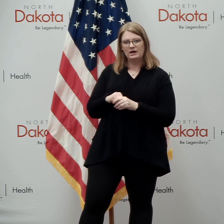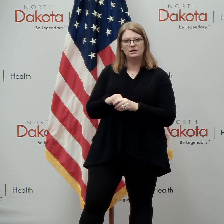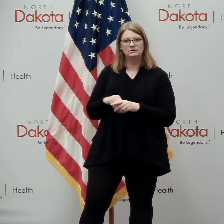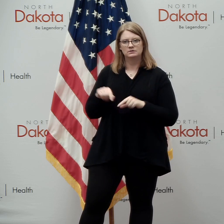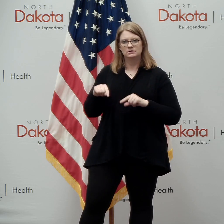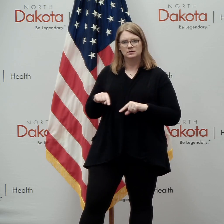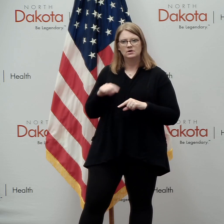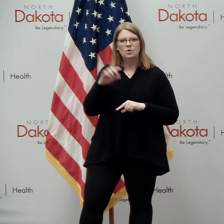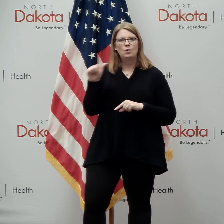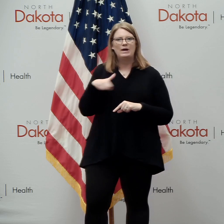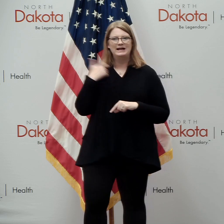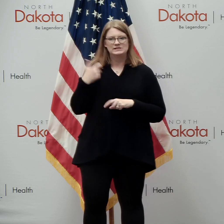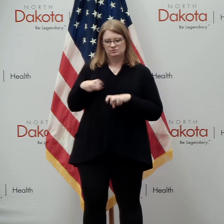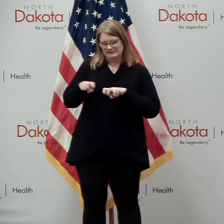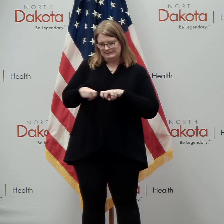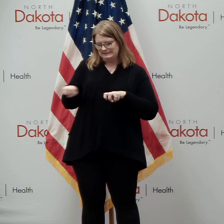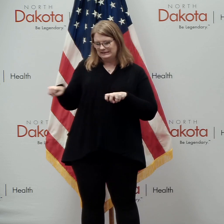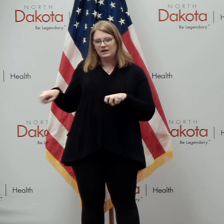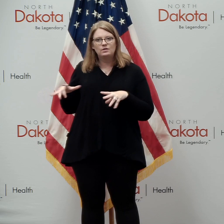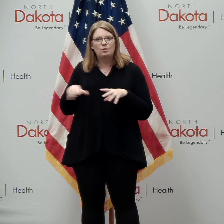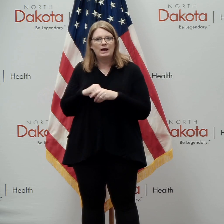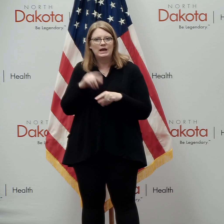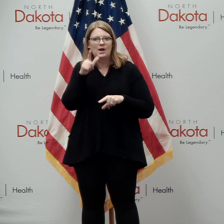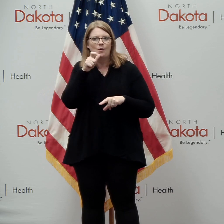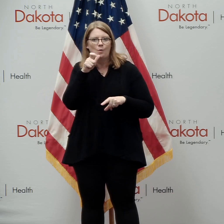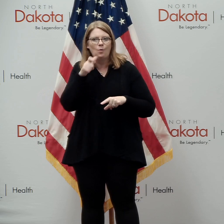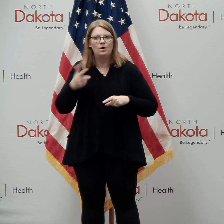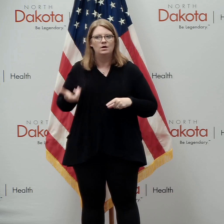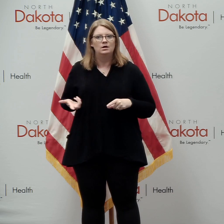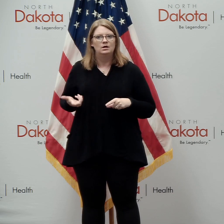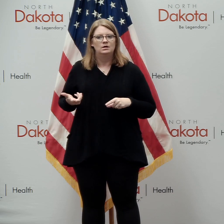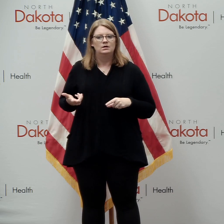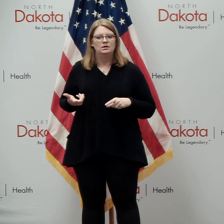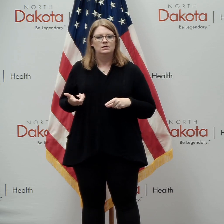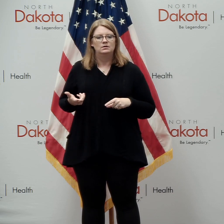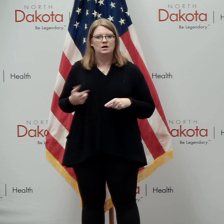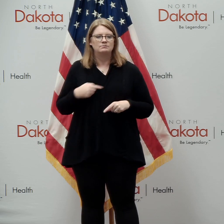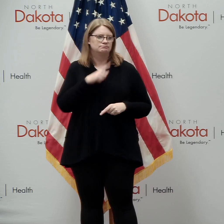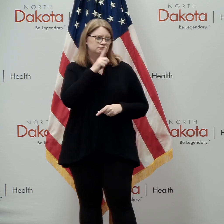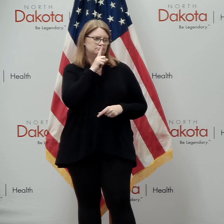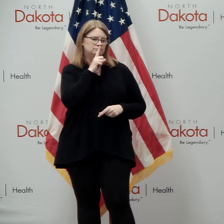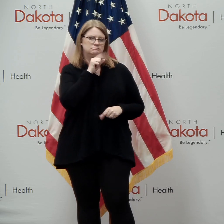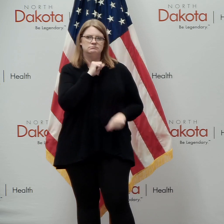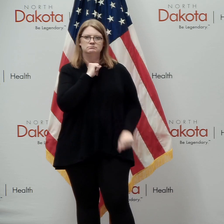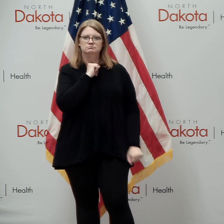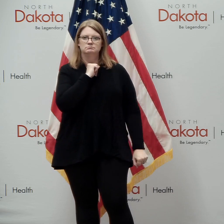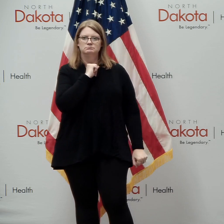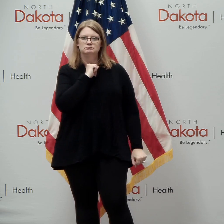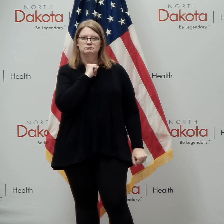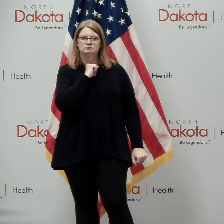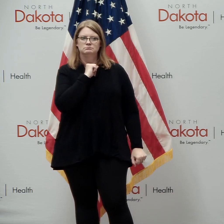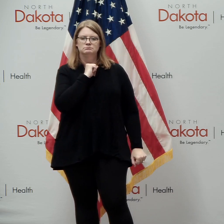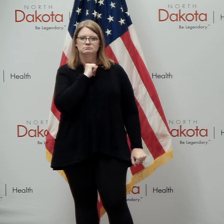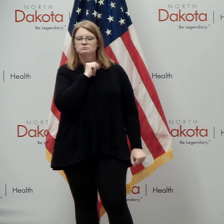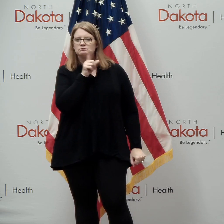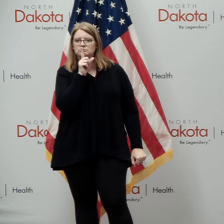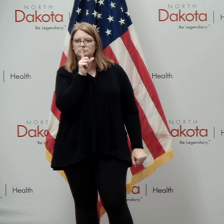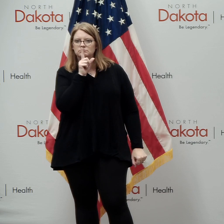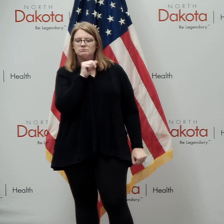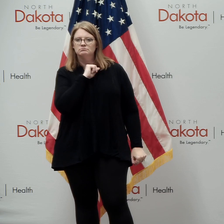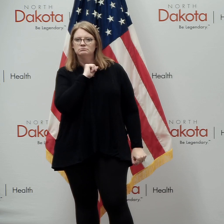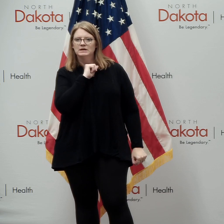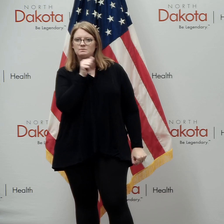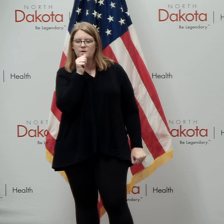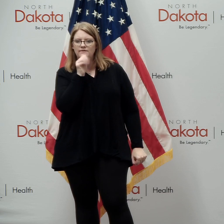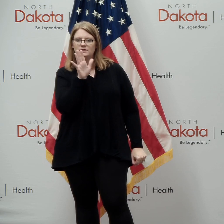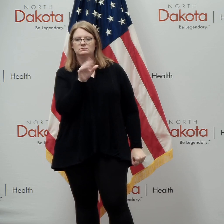who else were you sitting by at the wedding? And then people say, well, I'm not going to share that. They're trying to somehow think they're helping people by protecting their privacy when